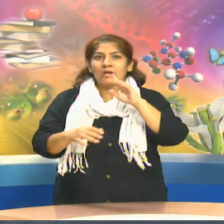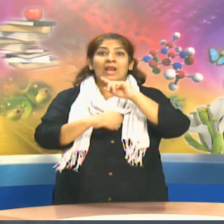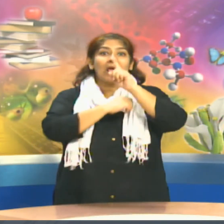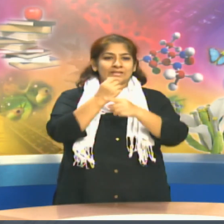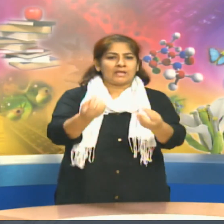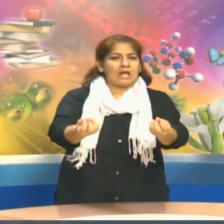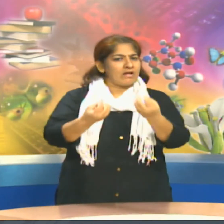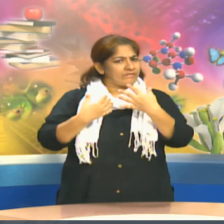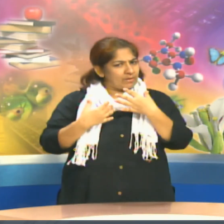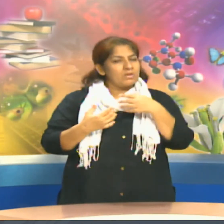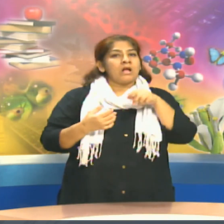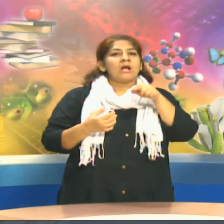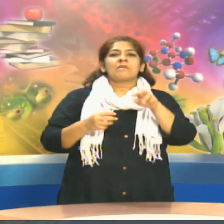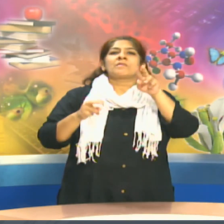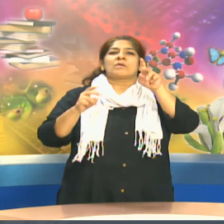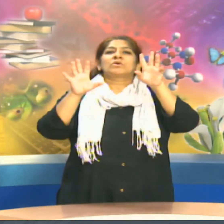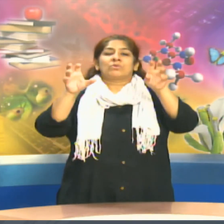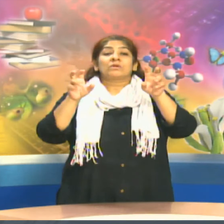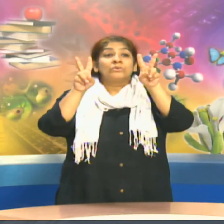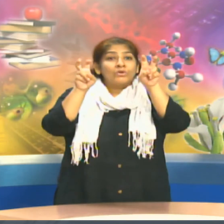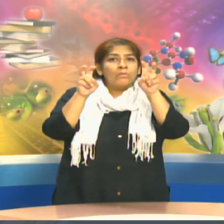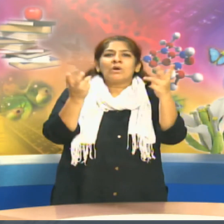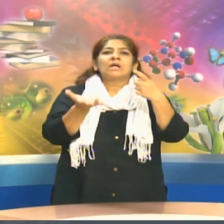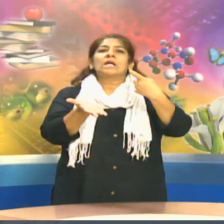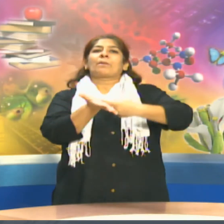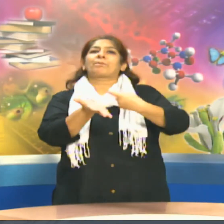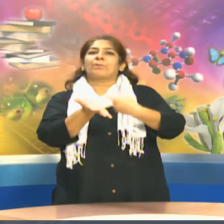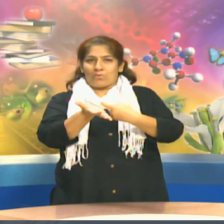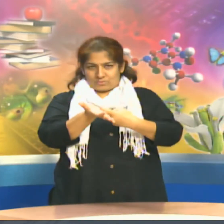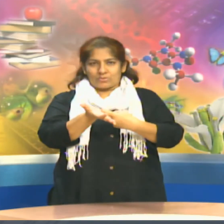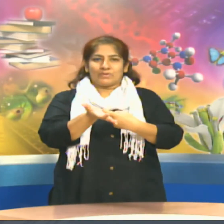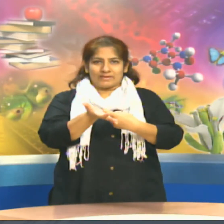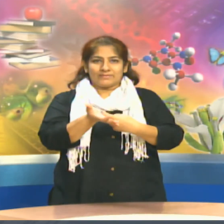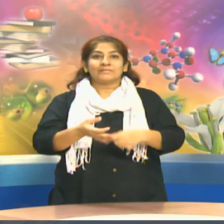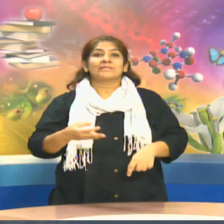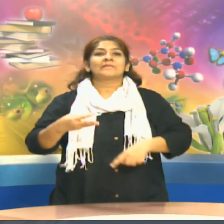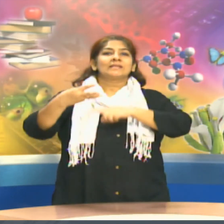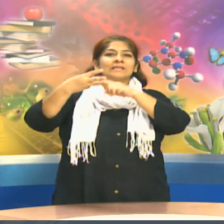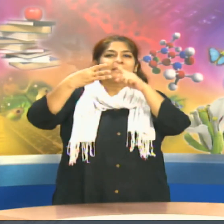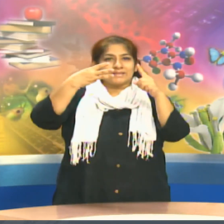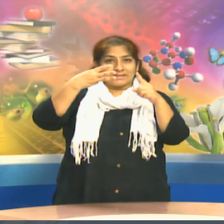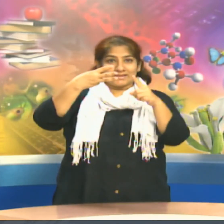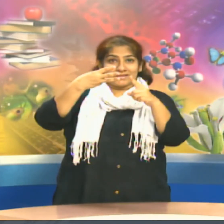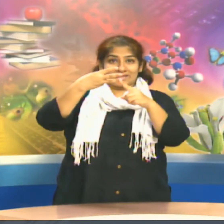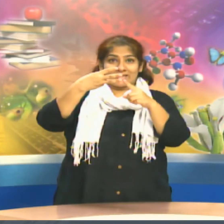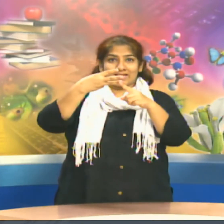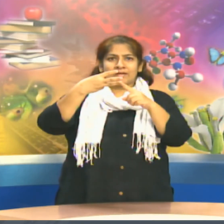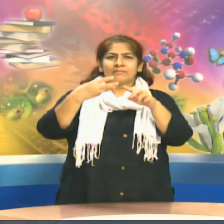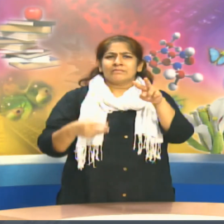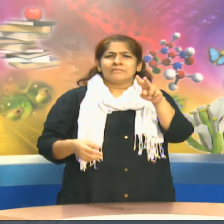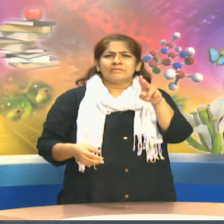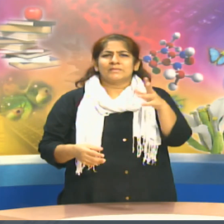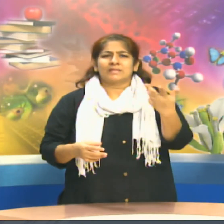there is a boss and there are subordinates, then everyone has some report which needs to be given to the